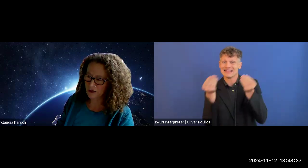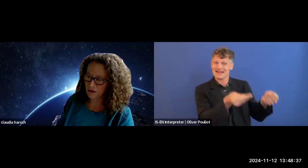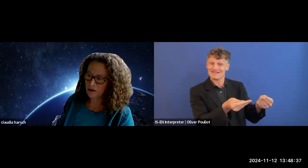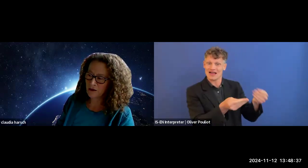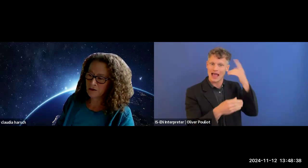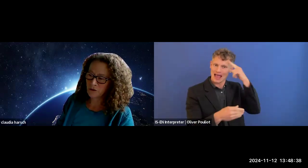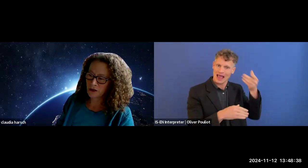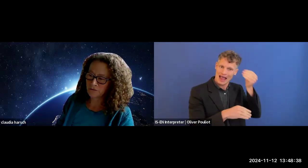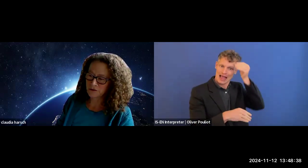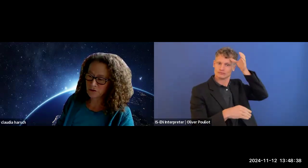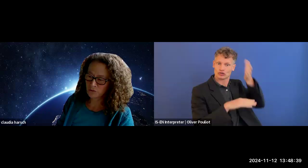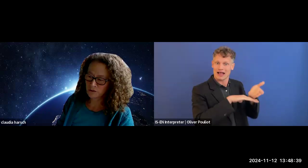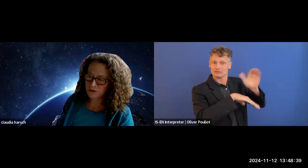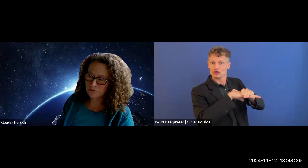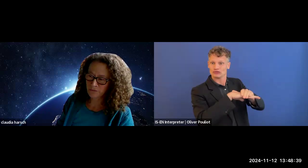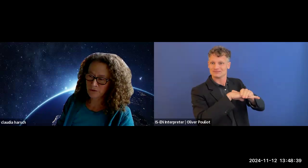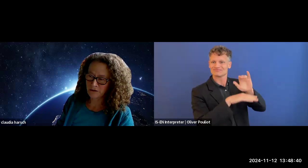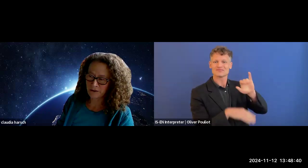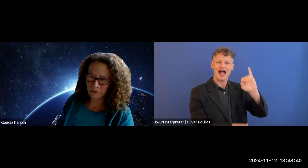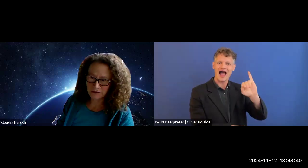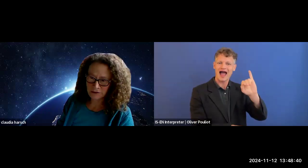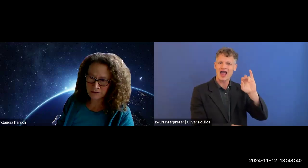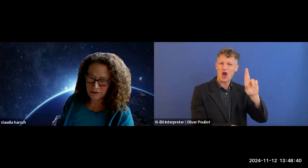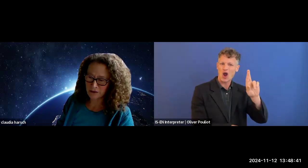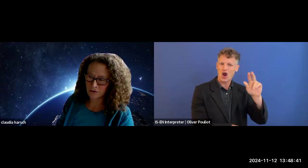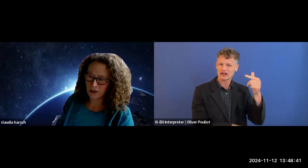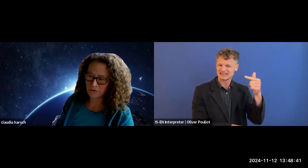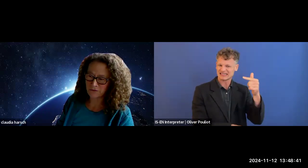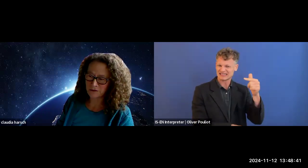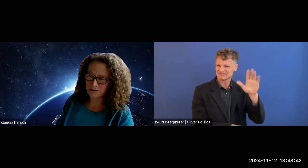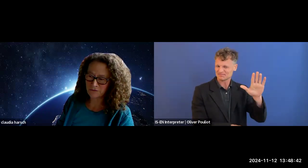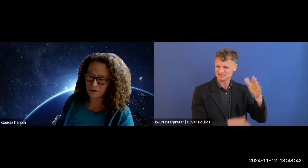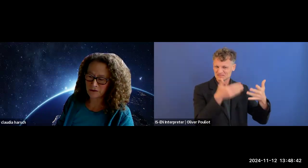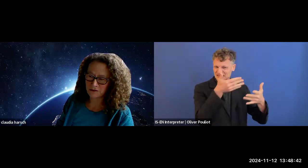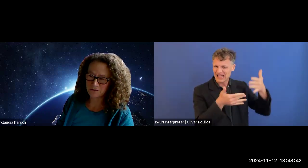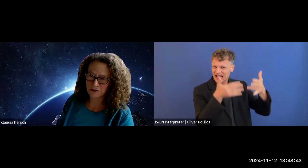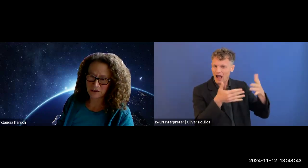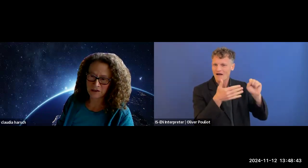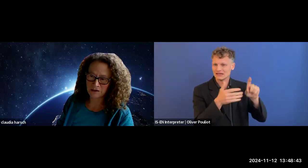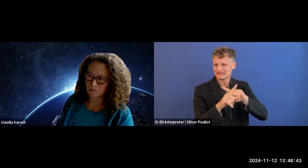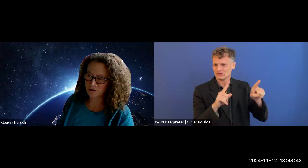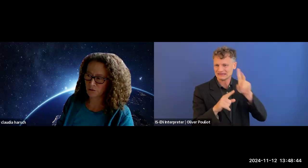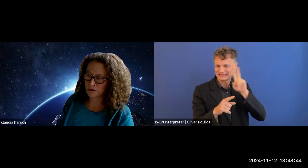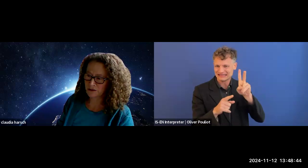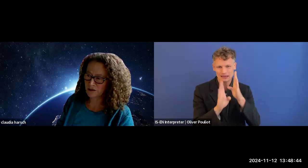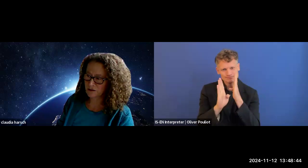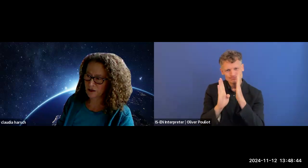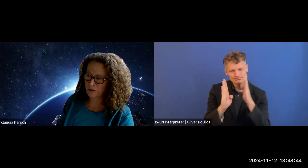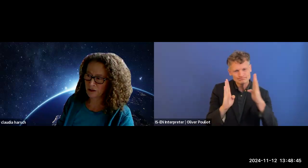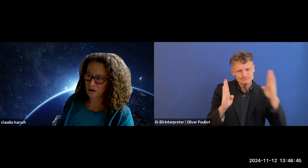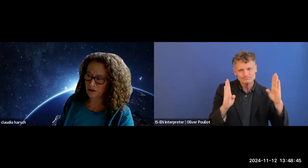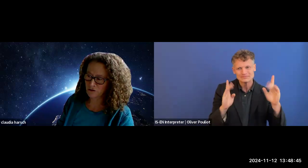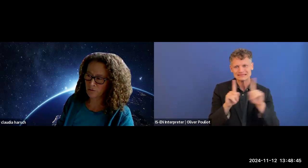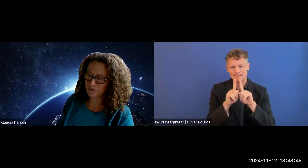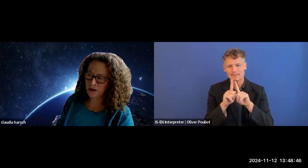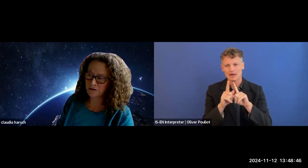this scale, you have the students, their abilities, and you have the difficulties of the test items. So a test